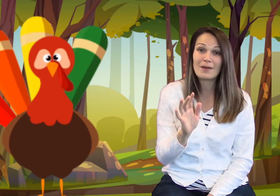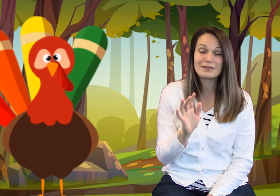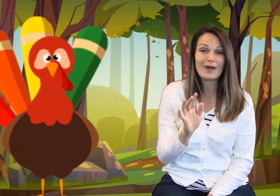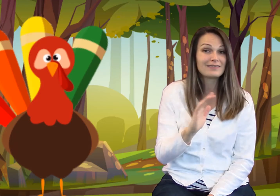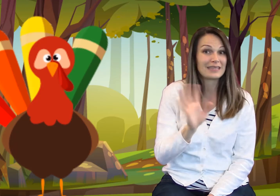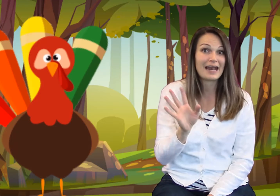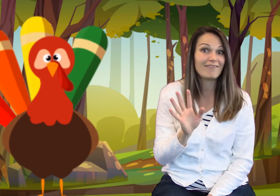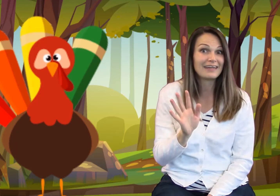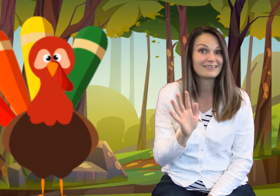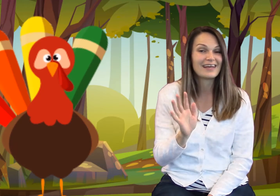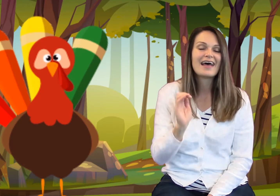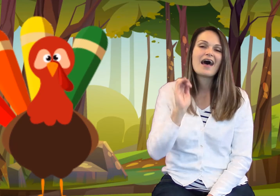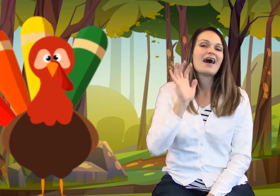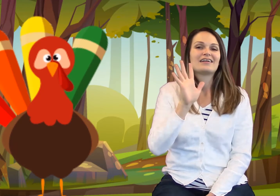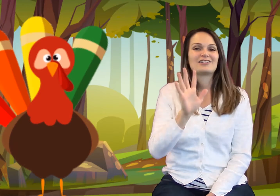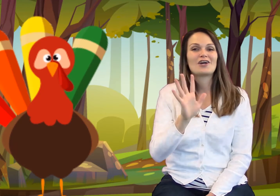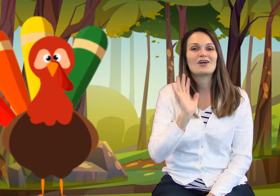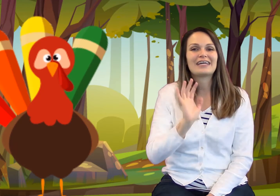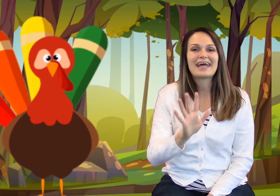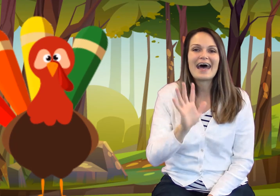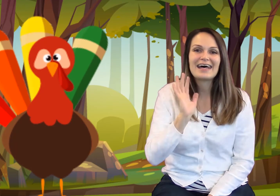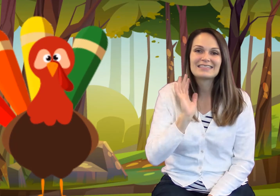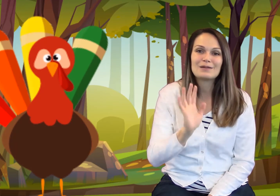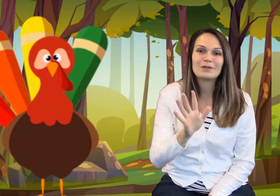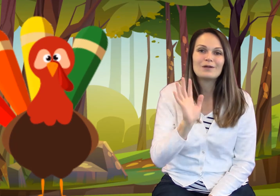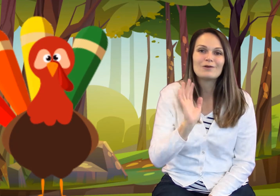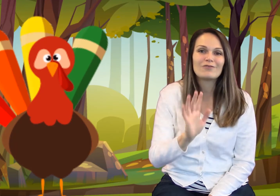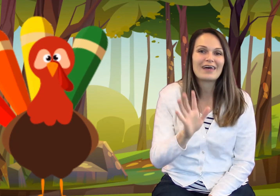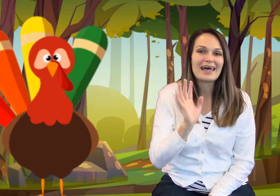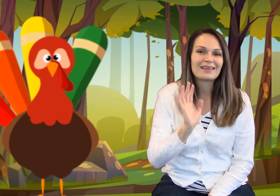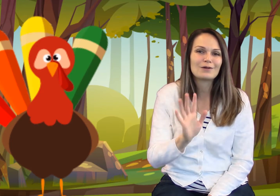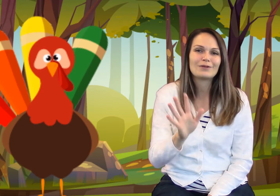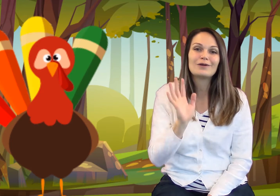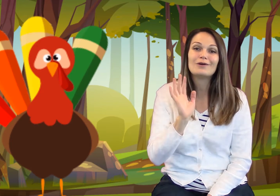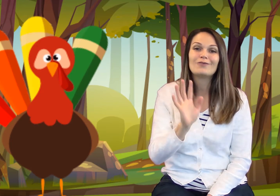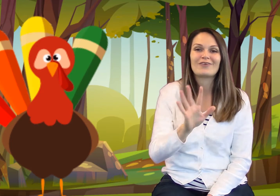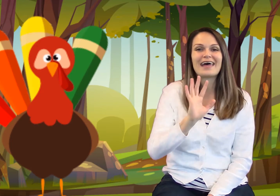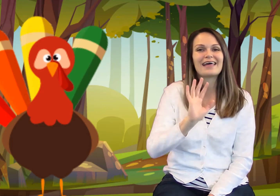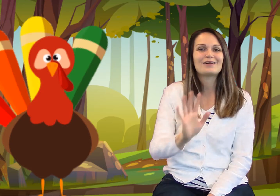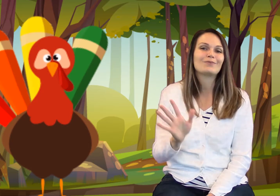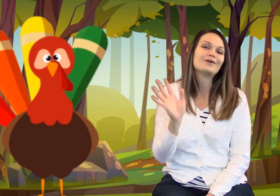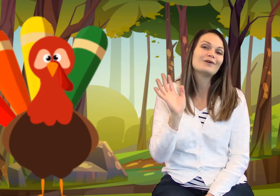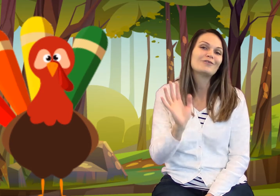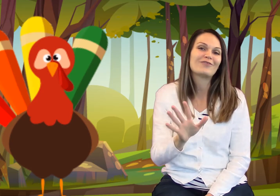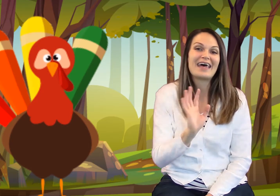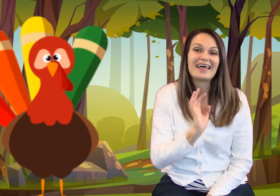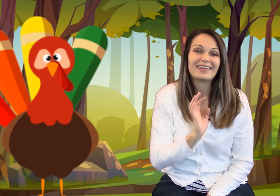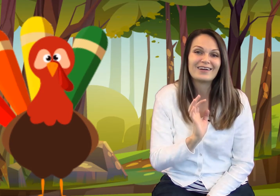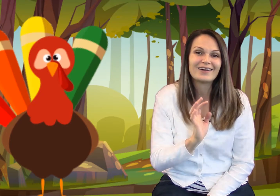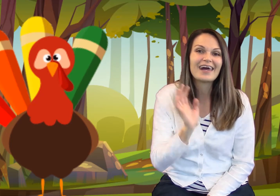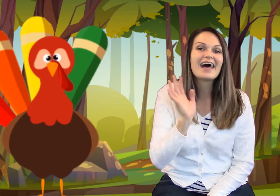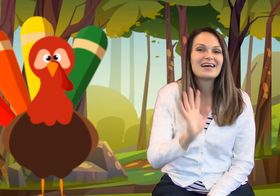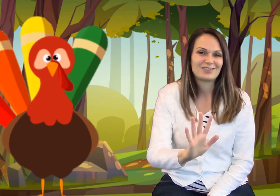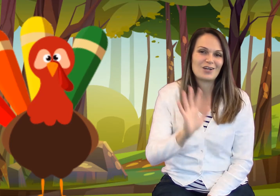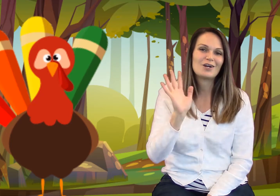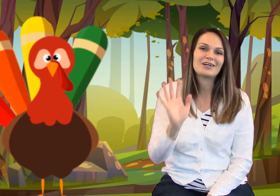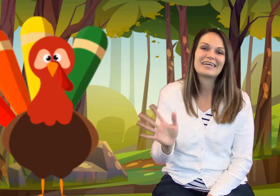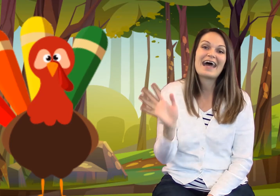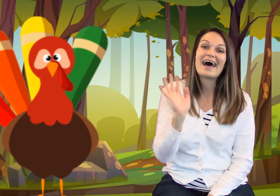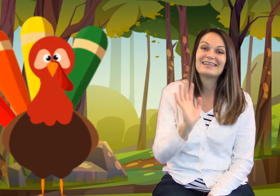babies bounce. They love it. Turkey has a blue feather, blue feather, blue feather. Turkey has